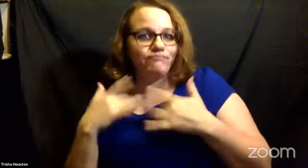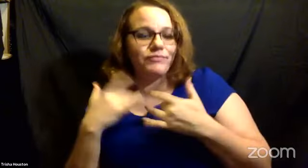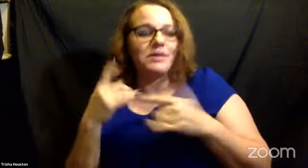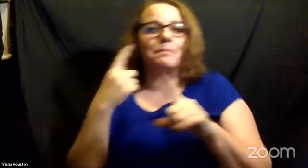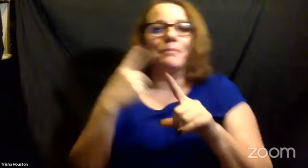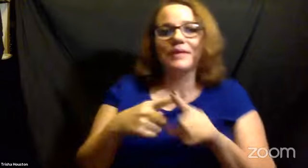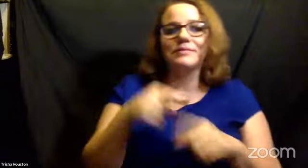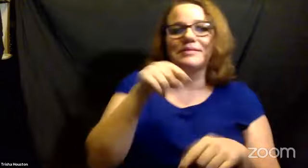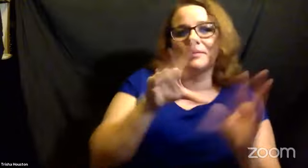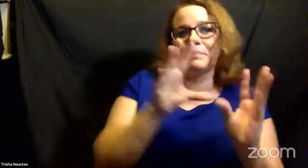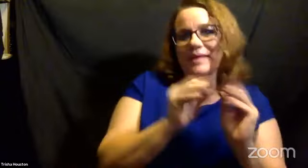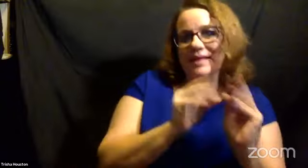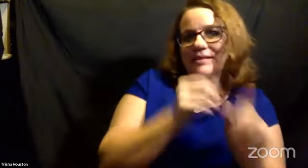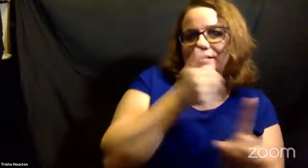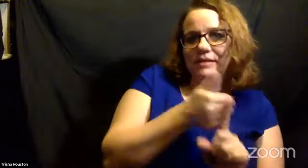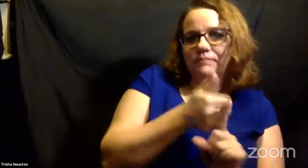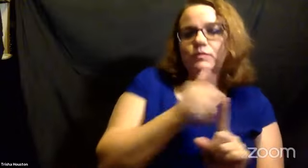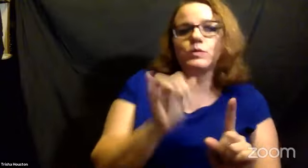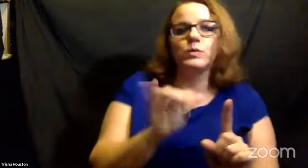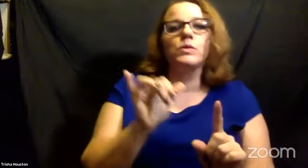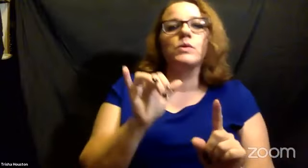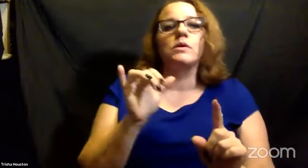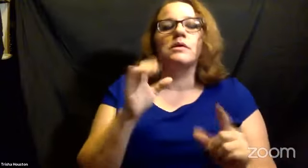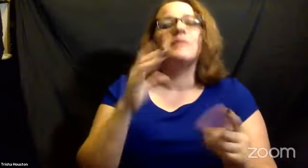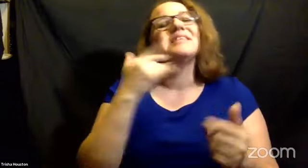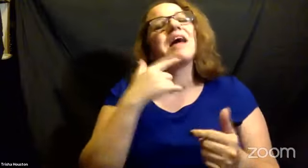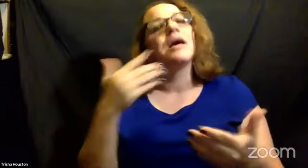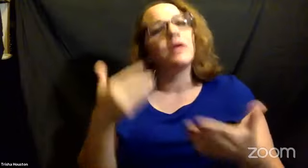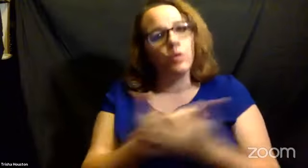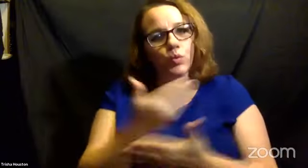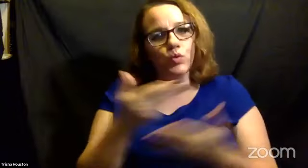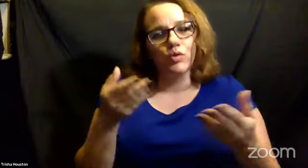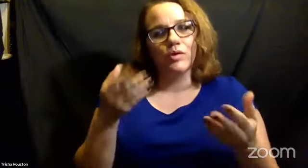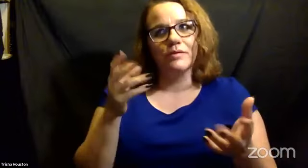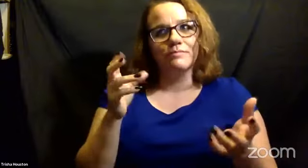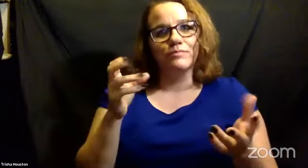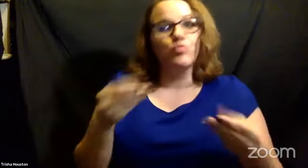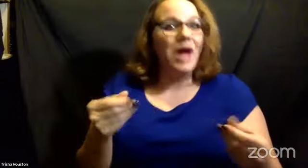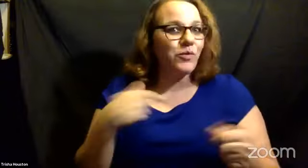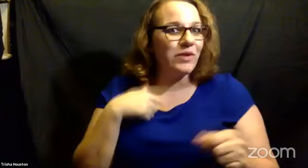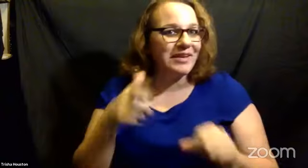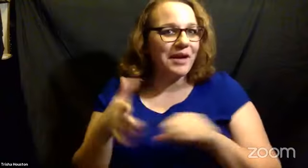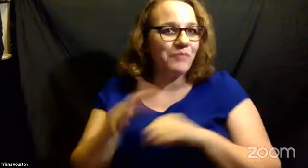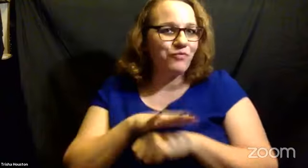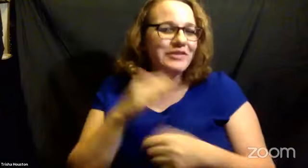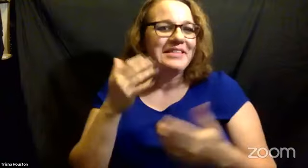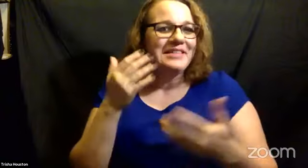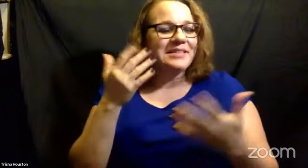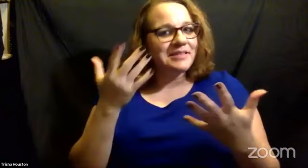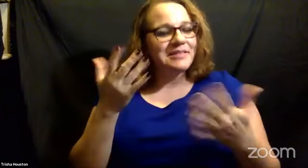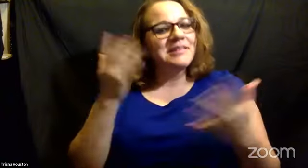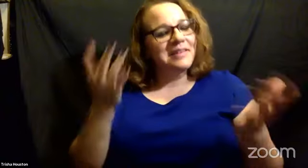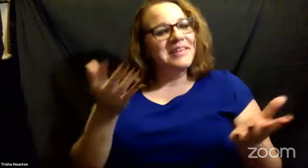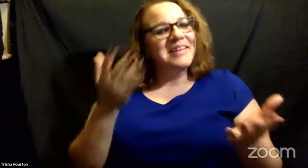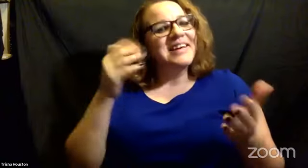Trying to follow the chat, plus also the meeting itself. So this is new ground that we